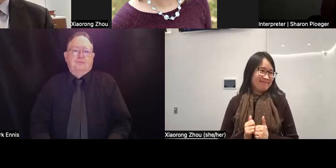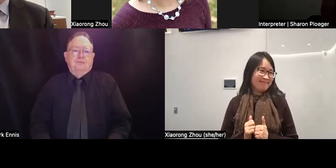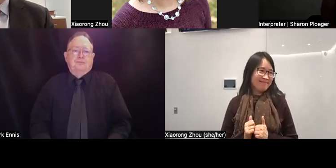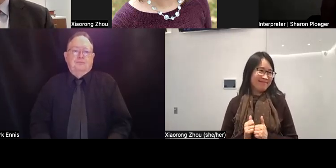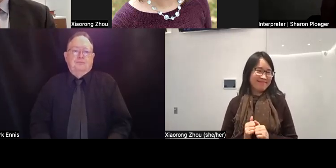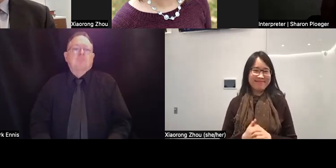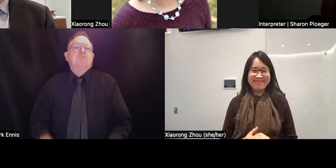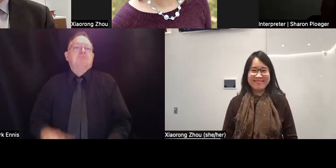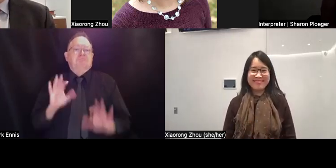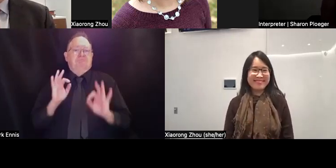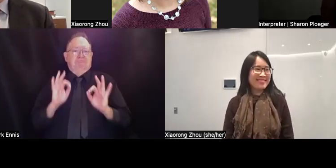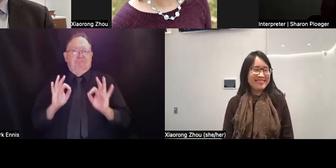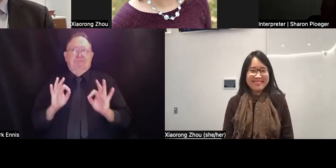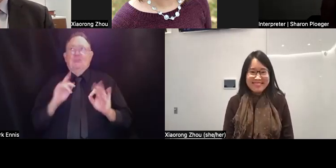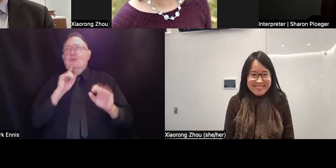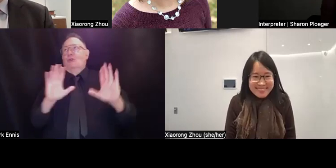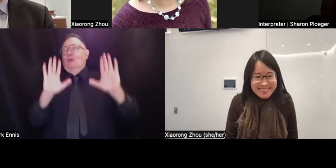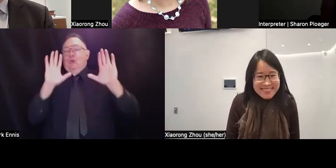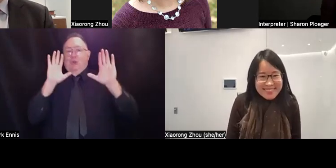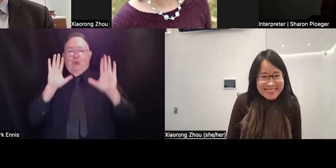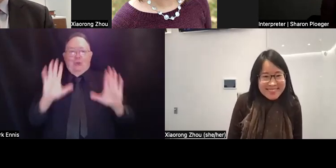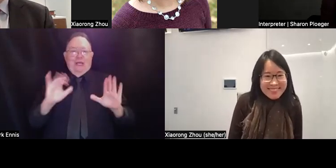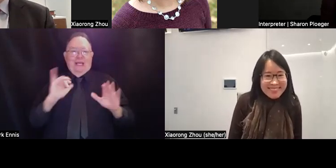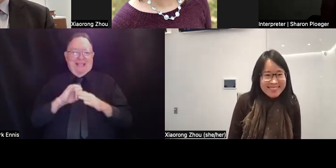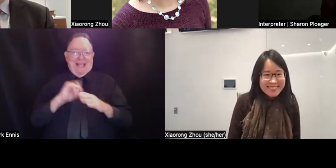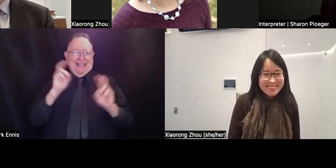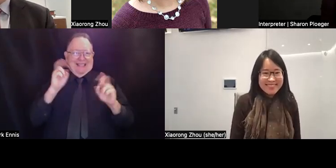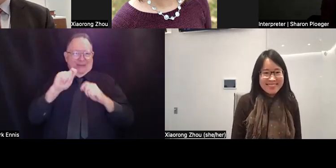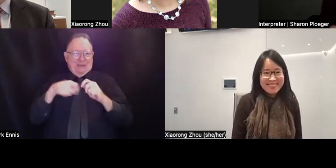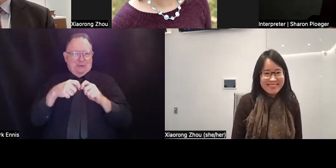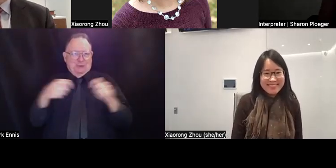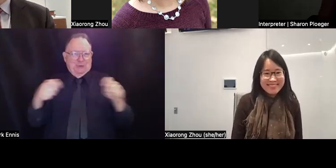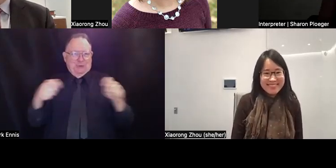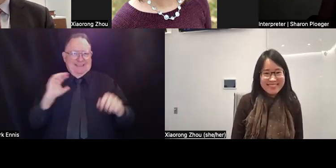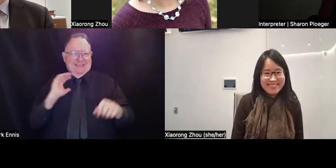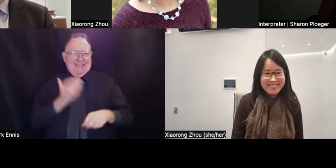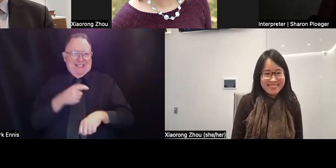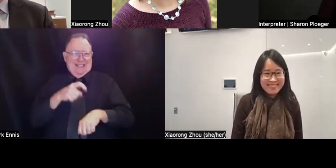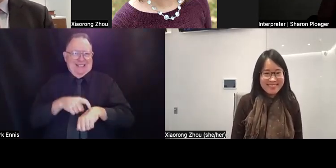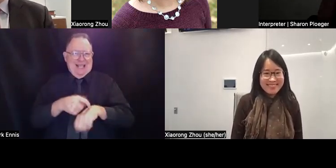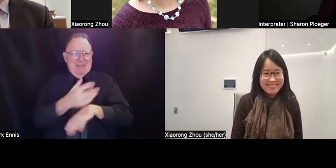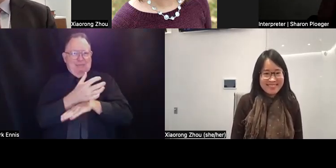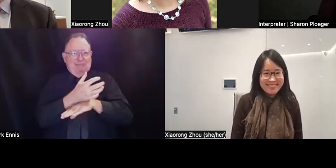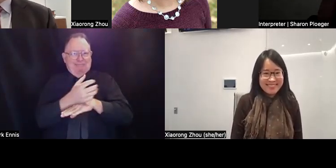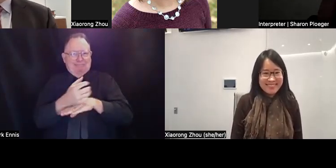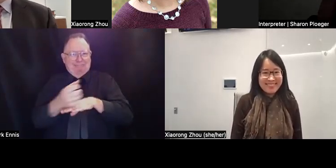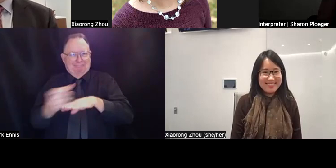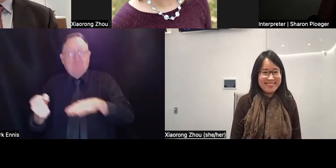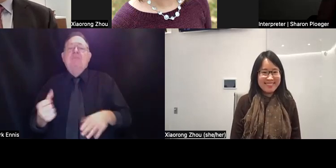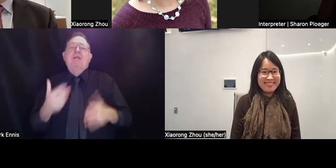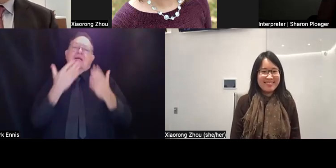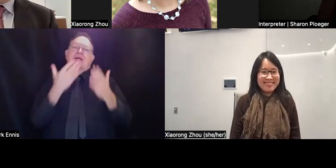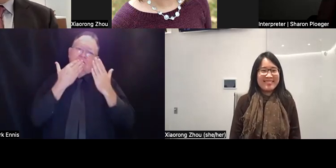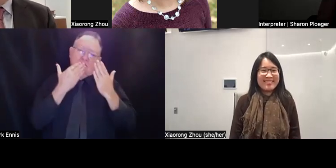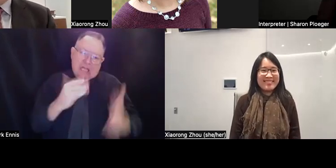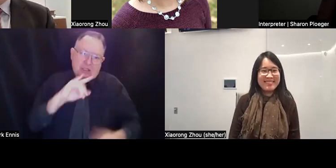Okay, great. Well, that does take us to the top of the hour here. So I want to thank you,